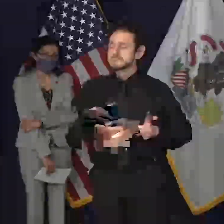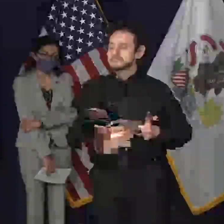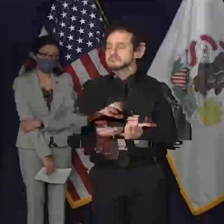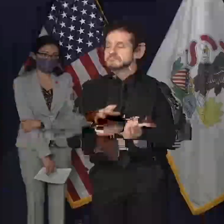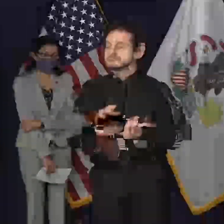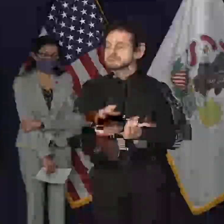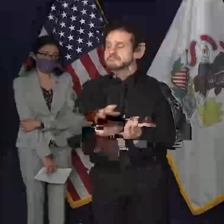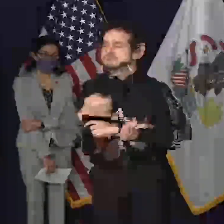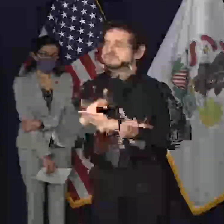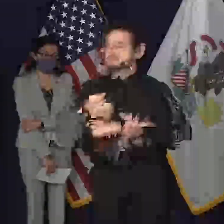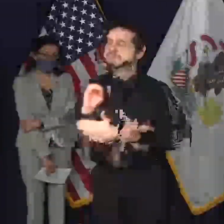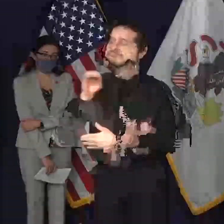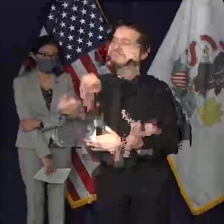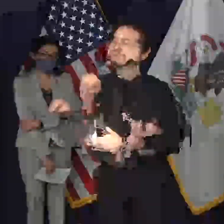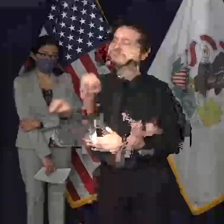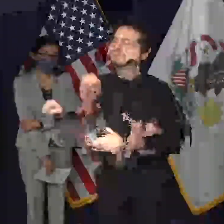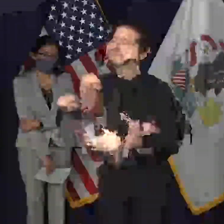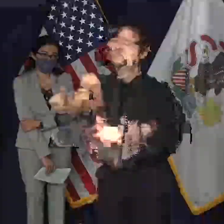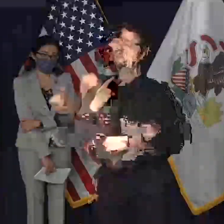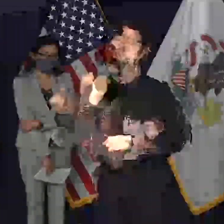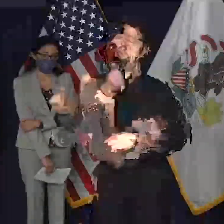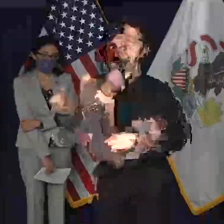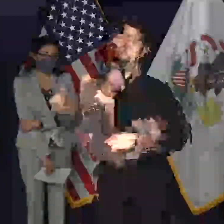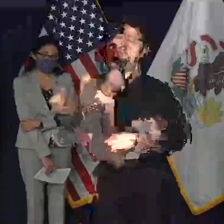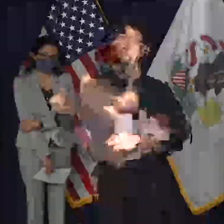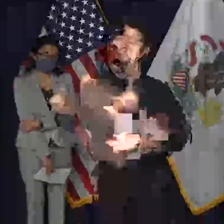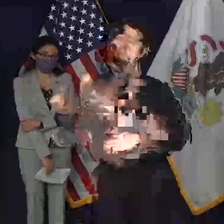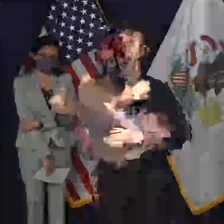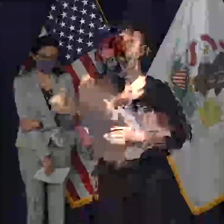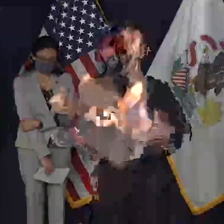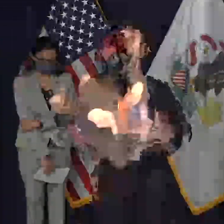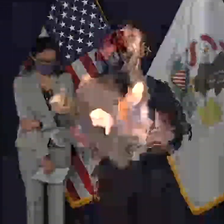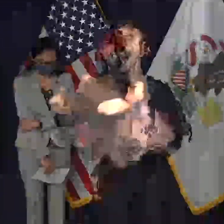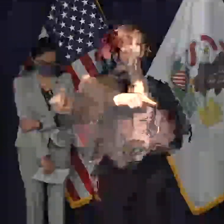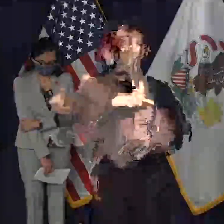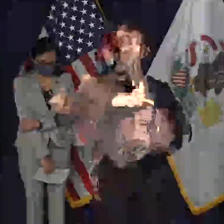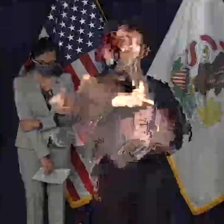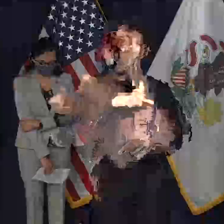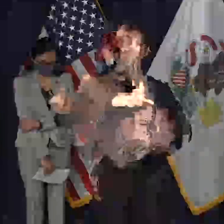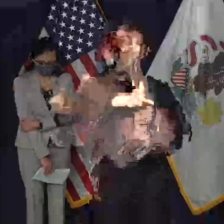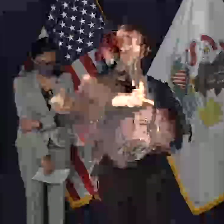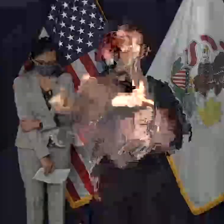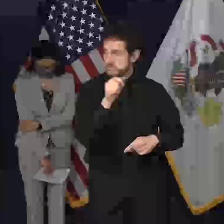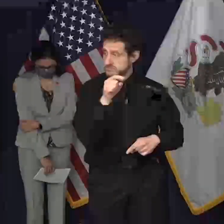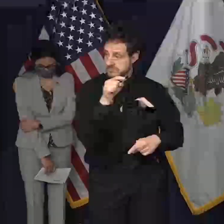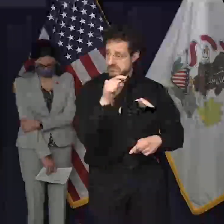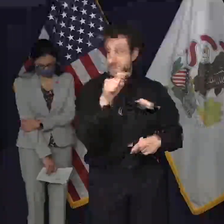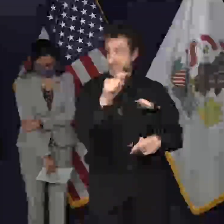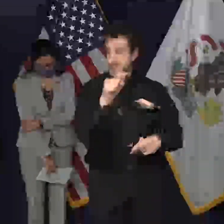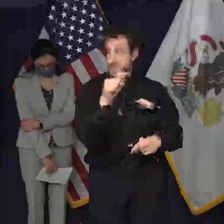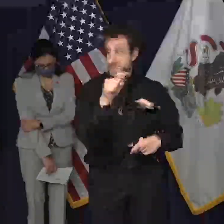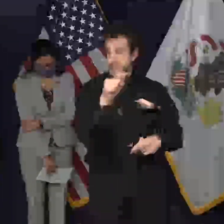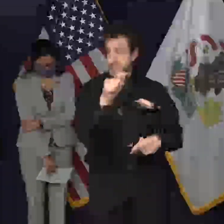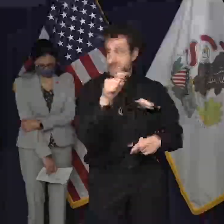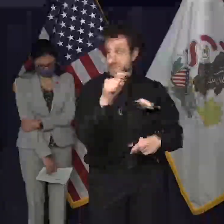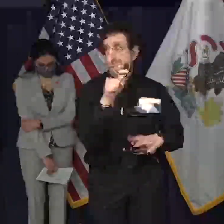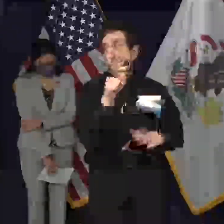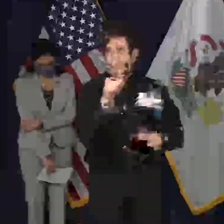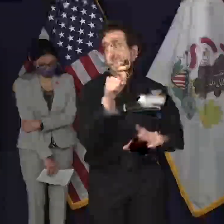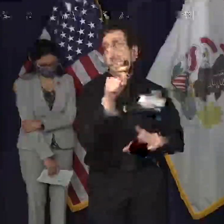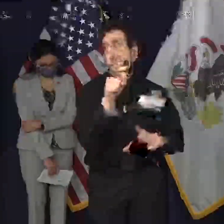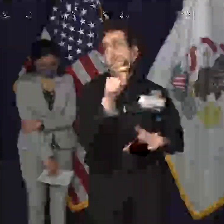hospital, a certain percentage of the people who end up in the hospital end up in the ICU. So we know that about 30% of